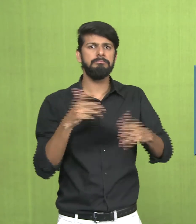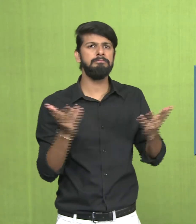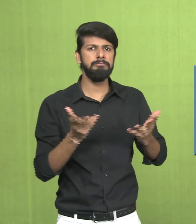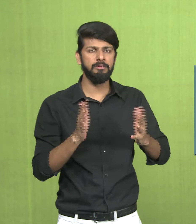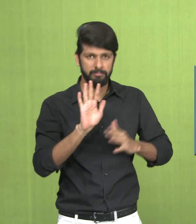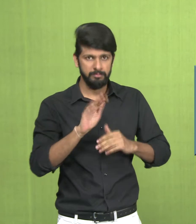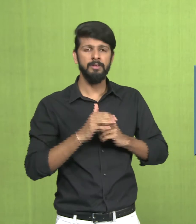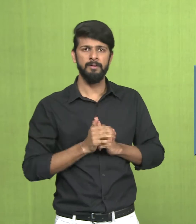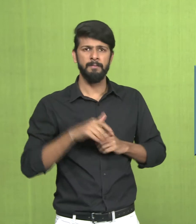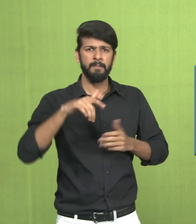What is a civilization?